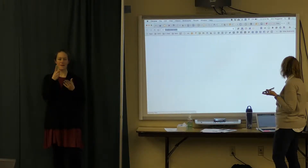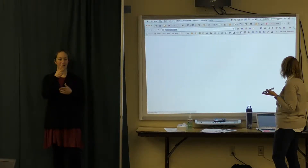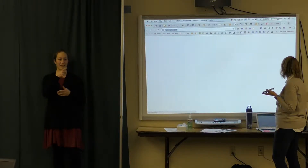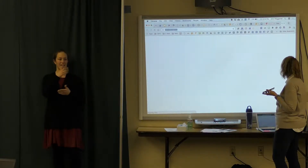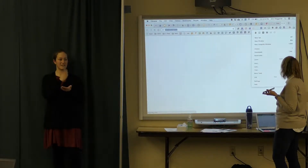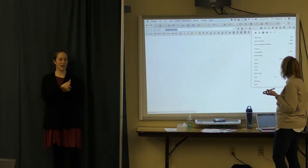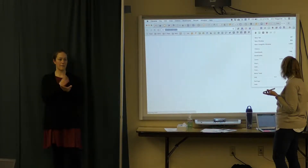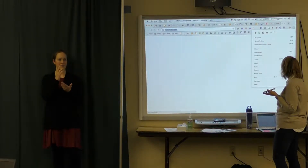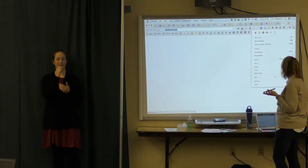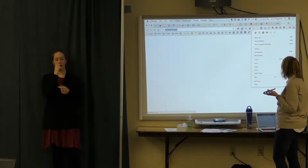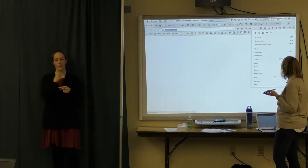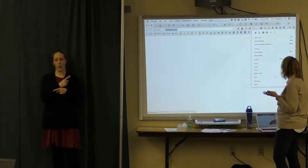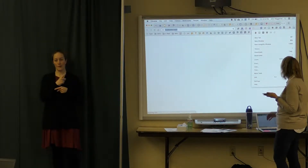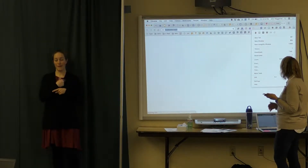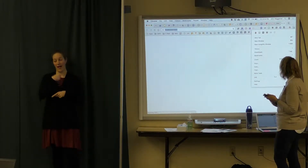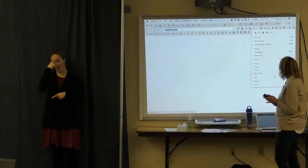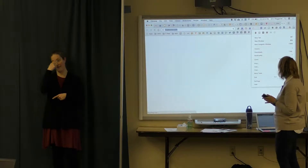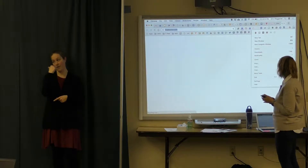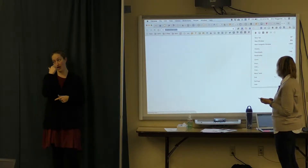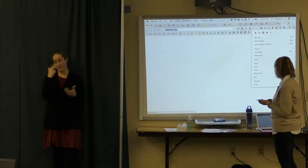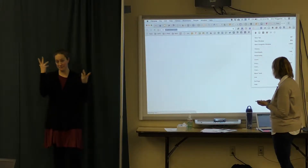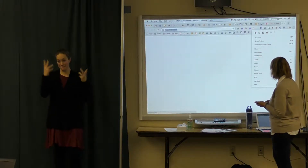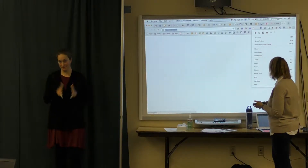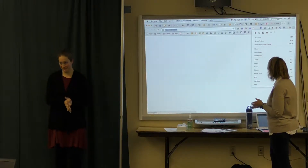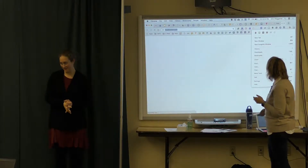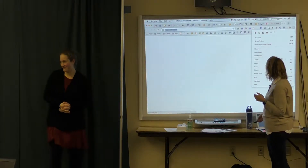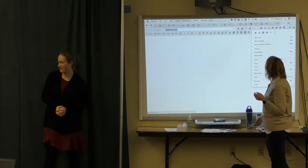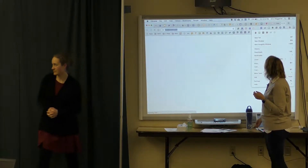not really appropriate, but I thought it was real funny. Okay.